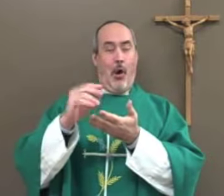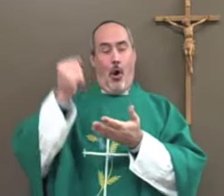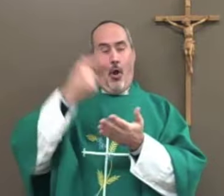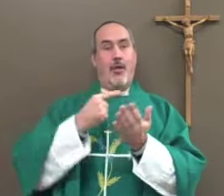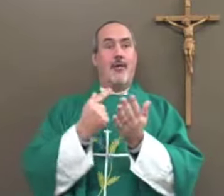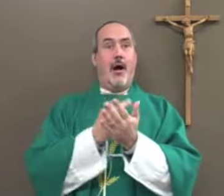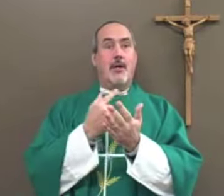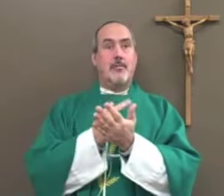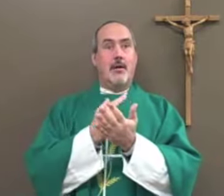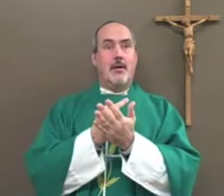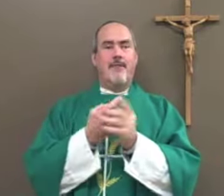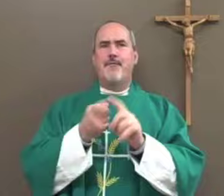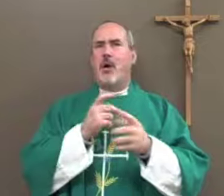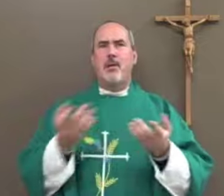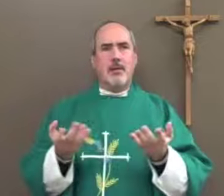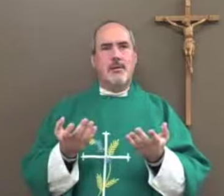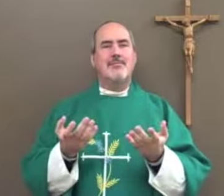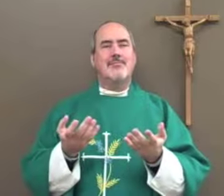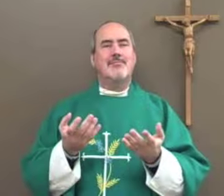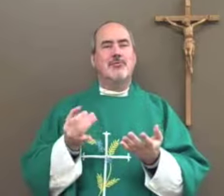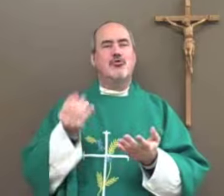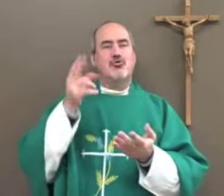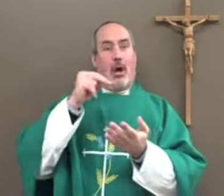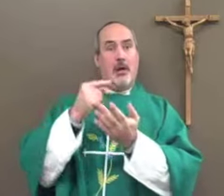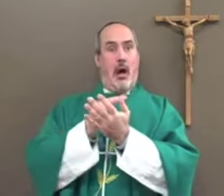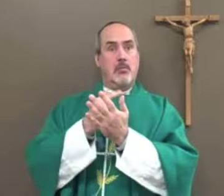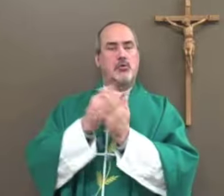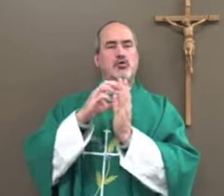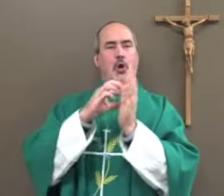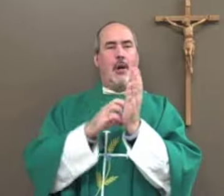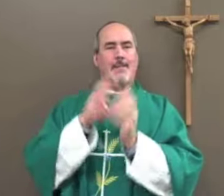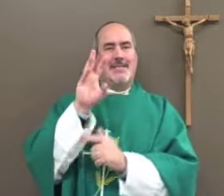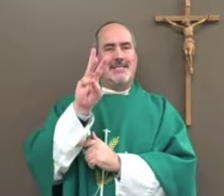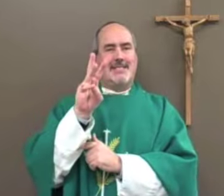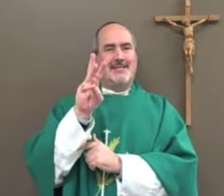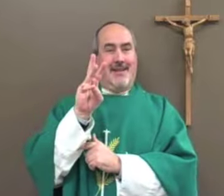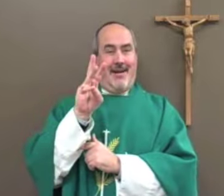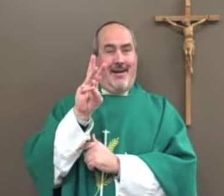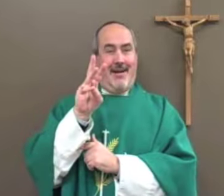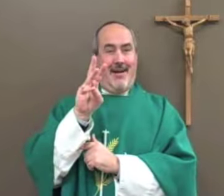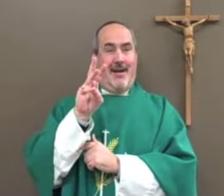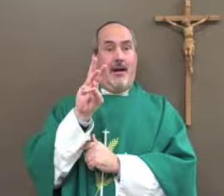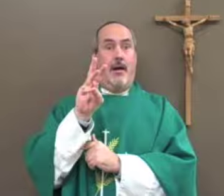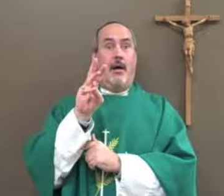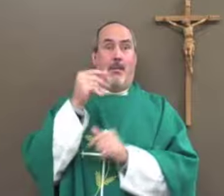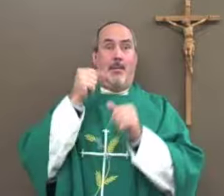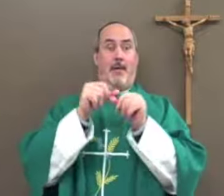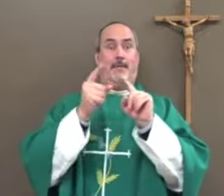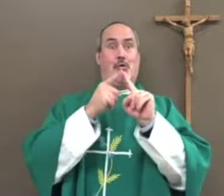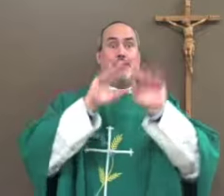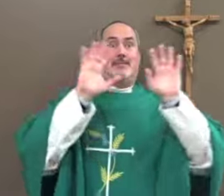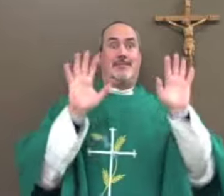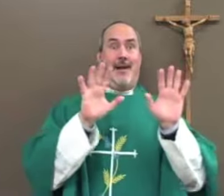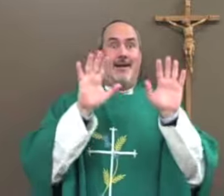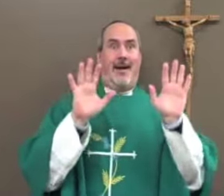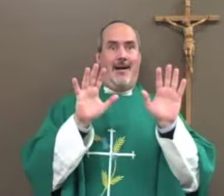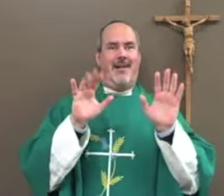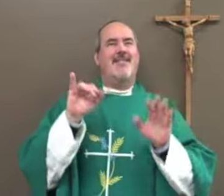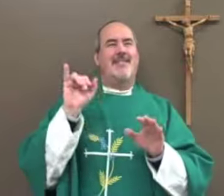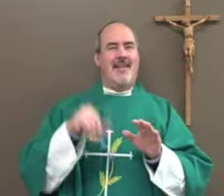For the last 4 weeks, all of the Gospels have been from John chapter 6. And if you